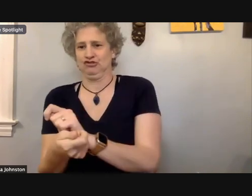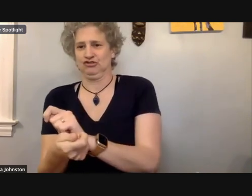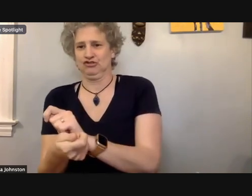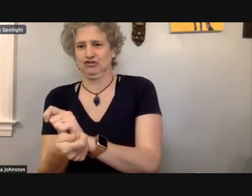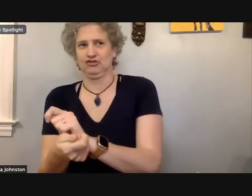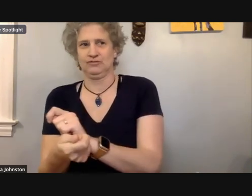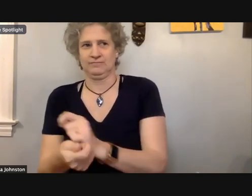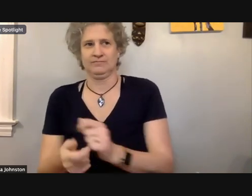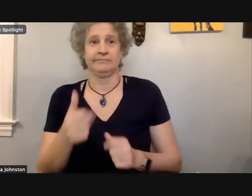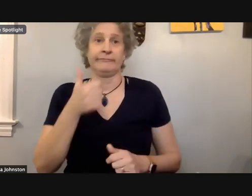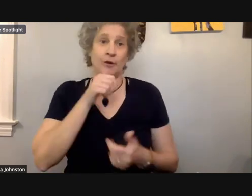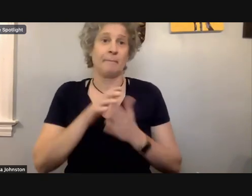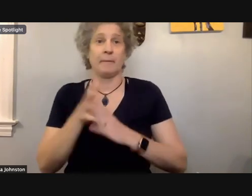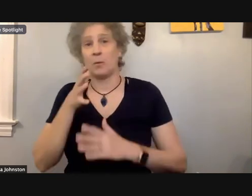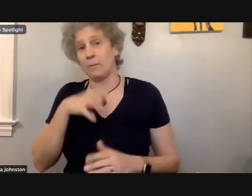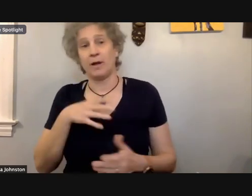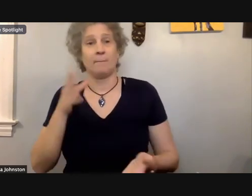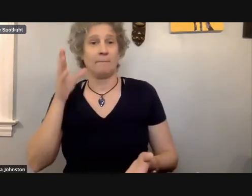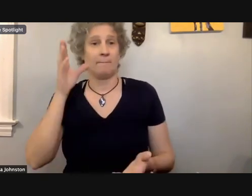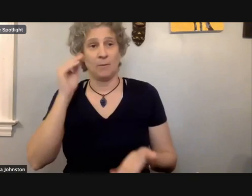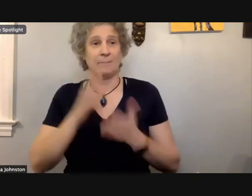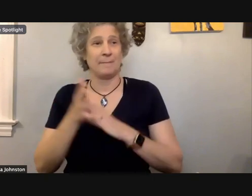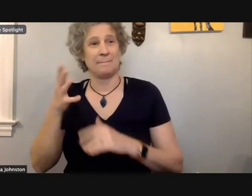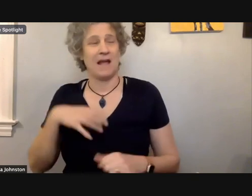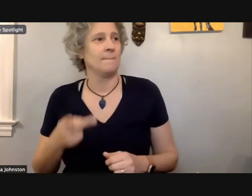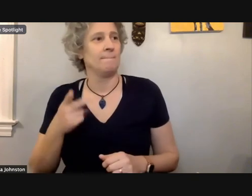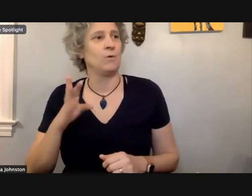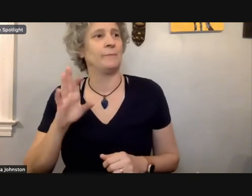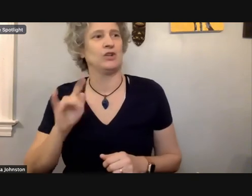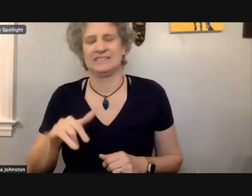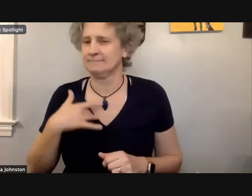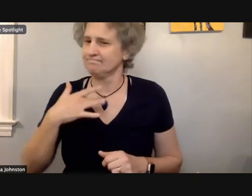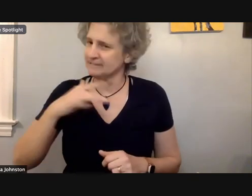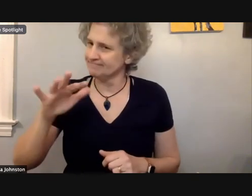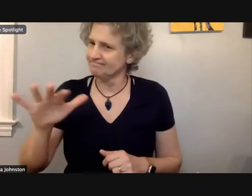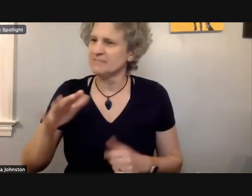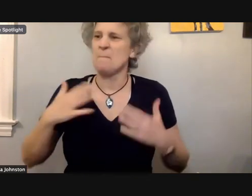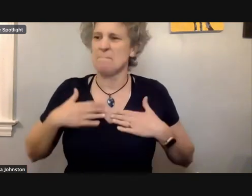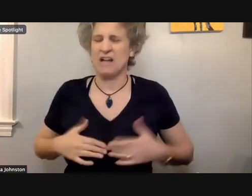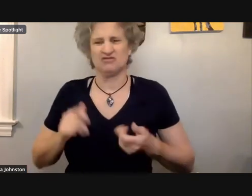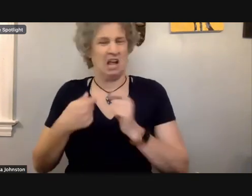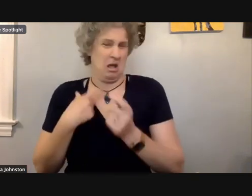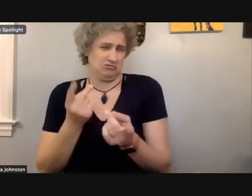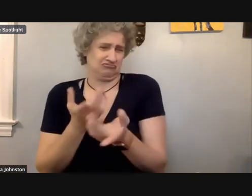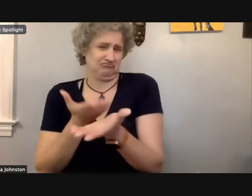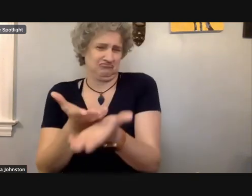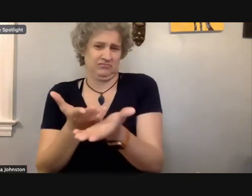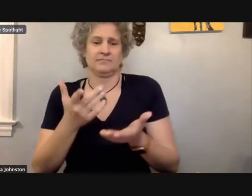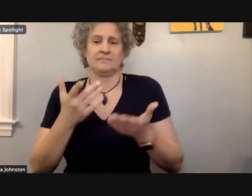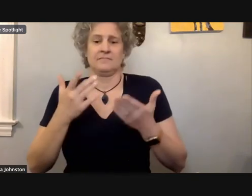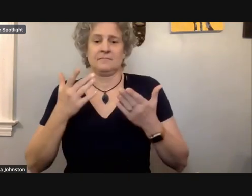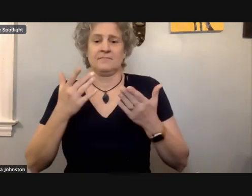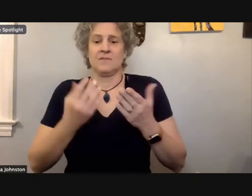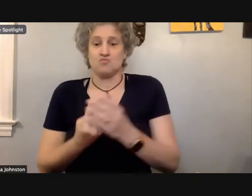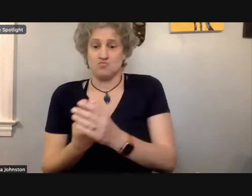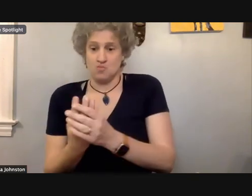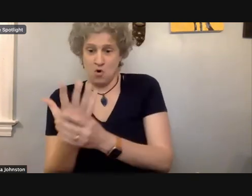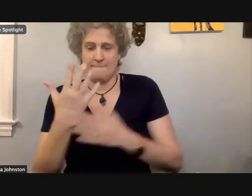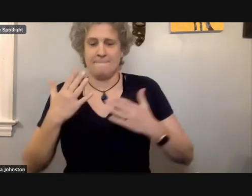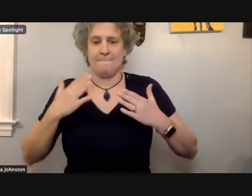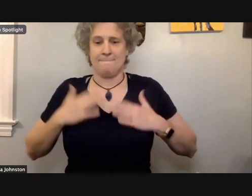I've seen it articulated growing and your body changing, talking about becoming a man or a woman, but the word itself is fingerspelled. That would be